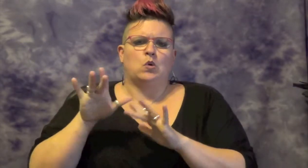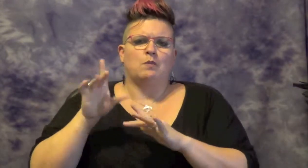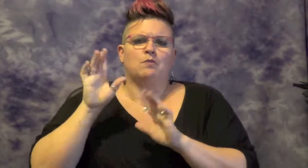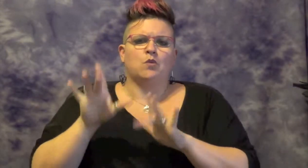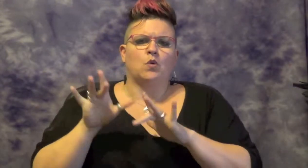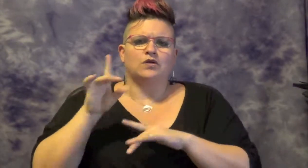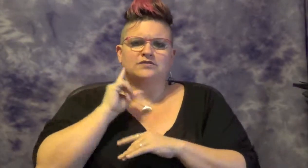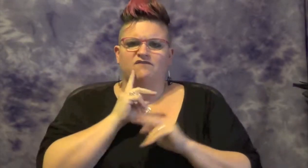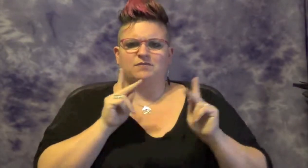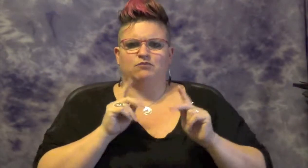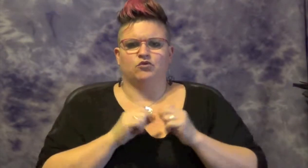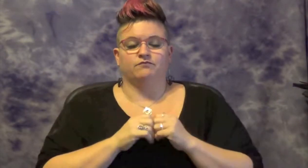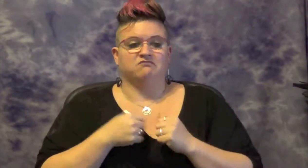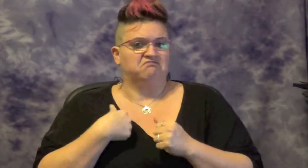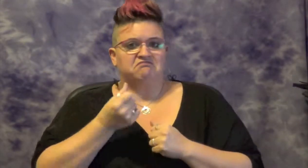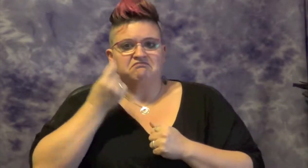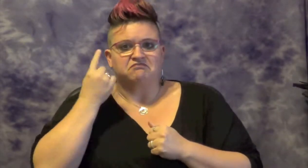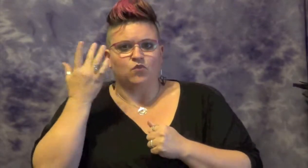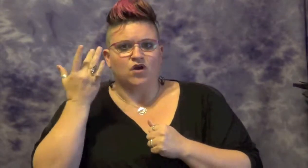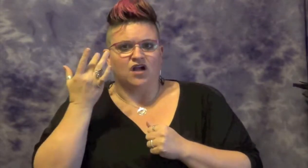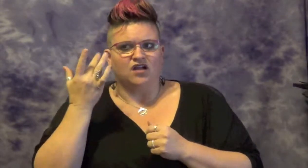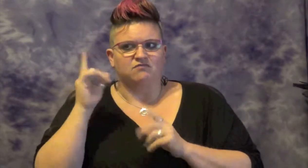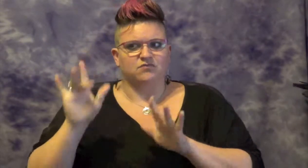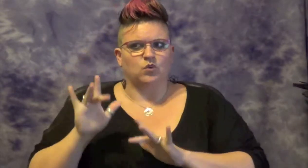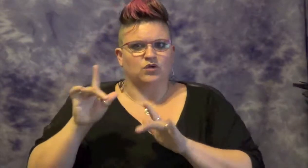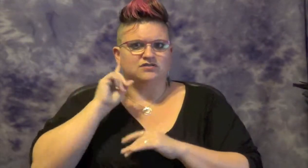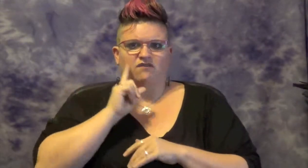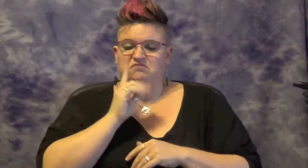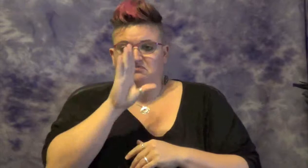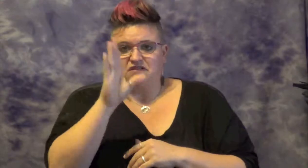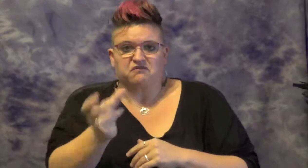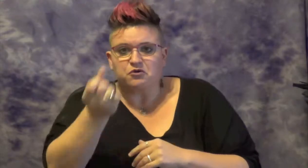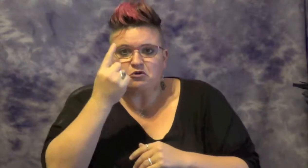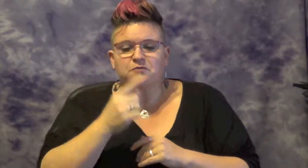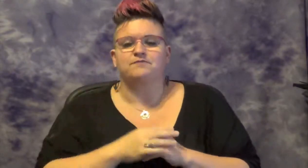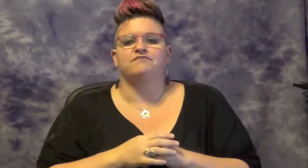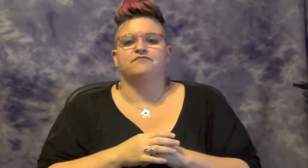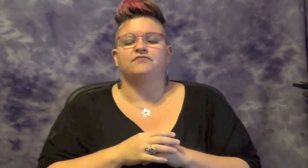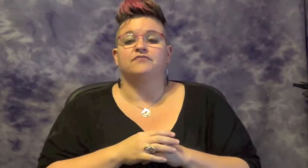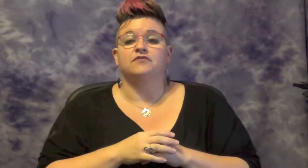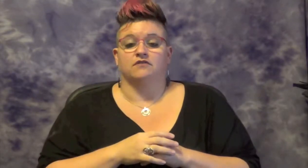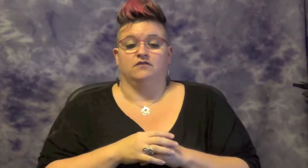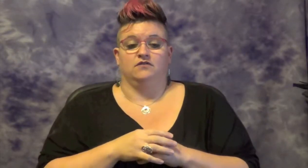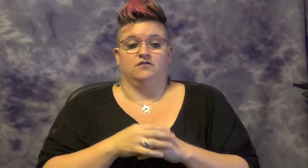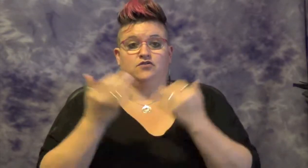remember whenever she would talk about deaf people, she'd always say, poor deaf people. And I never understood why she would say these poor